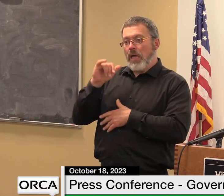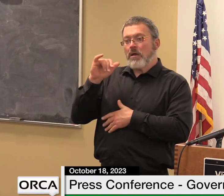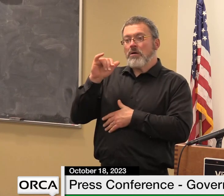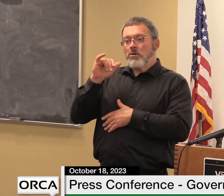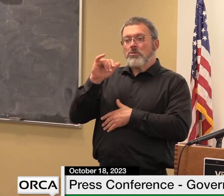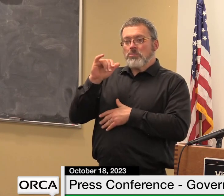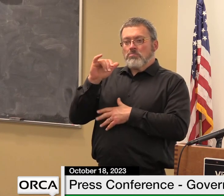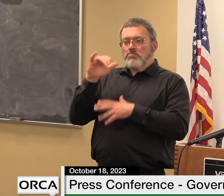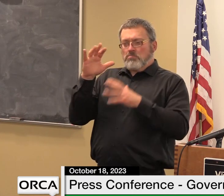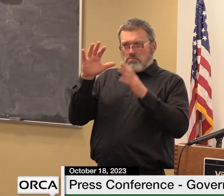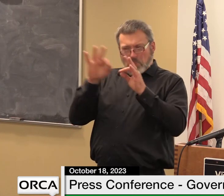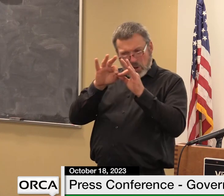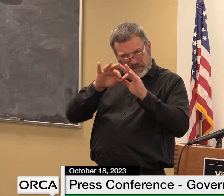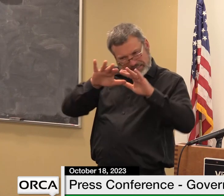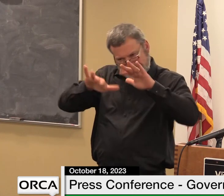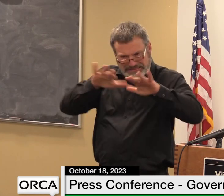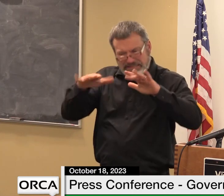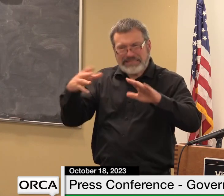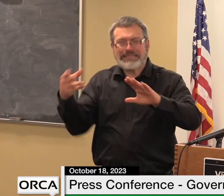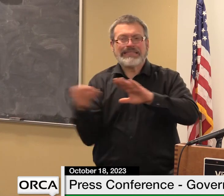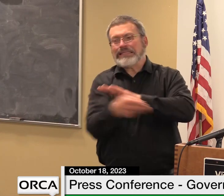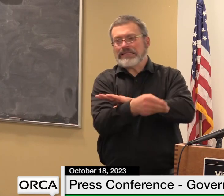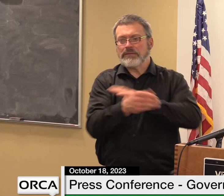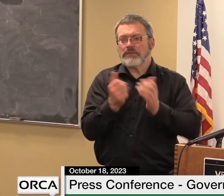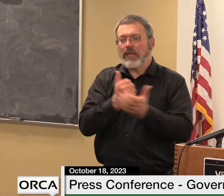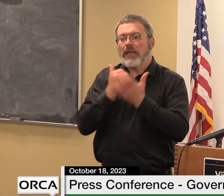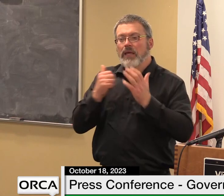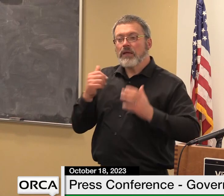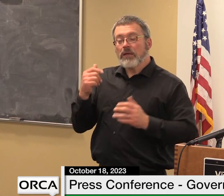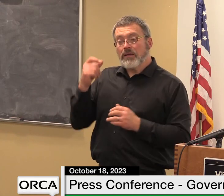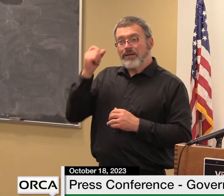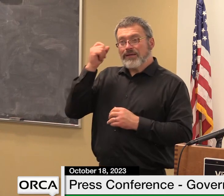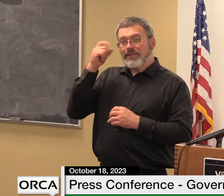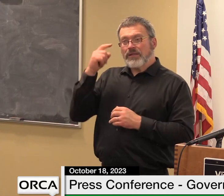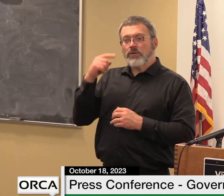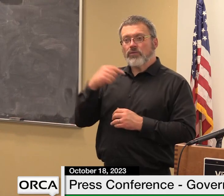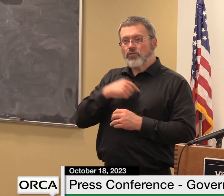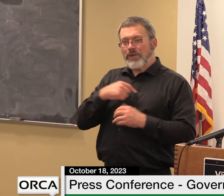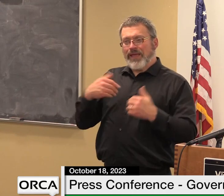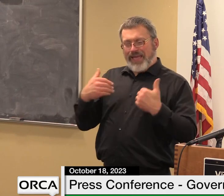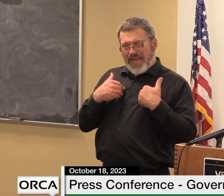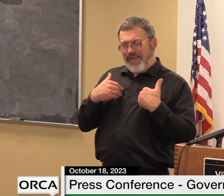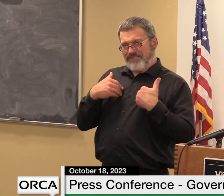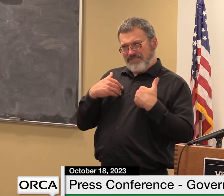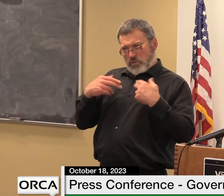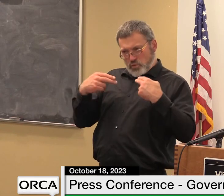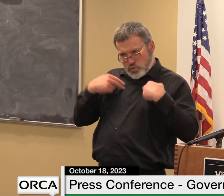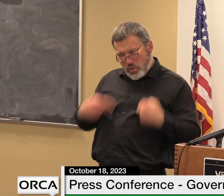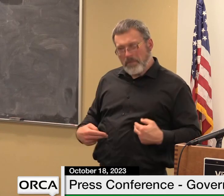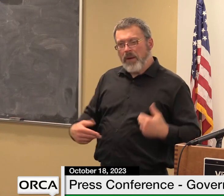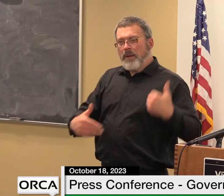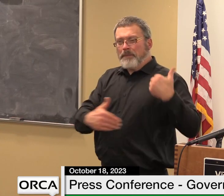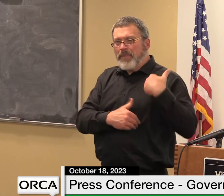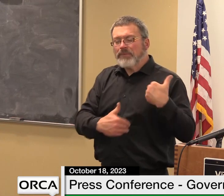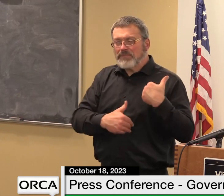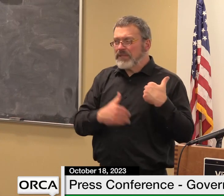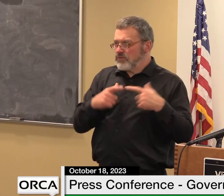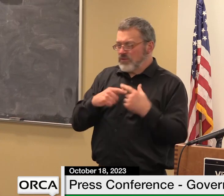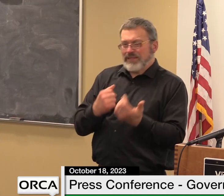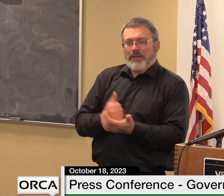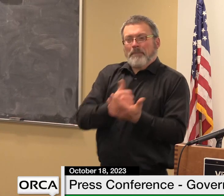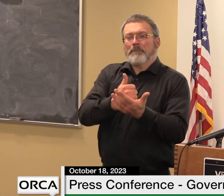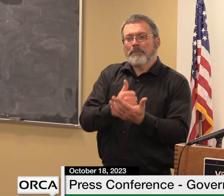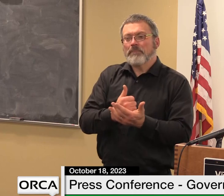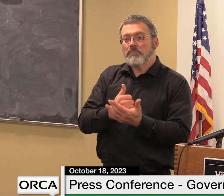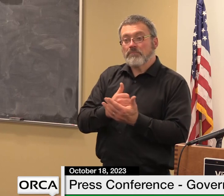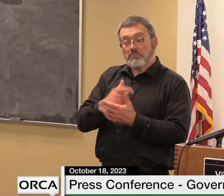that. But we do have a humanitarian responsibility as well, I believe. And I think he's there at this point in time